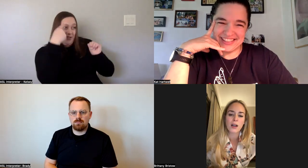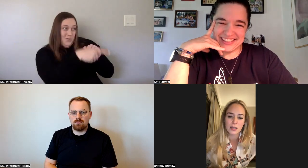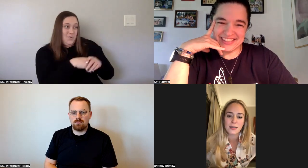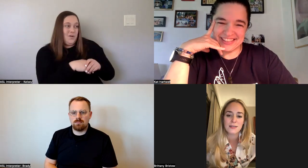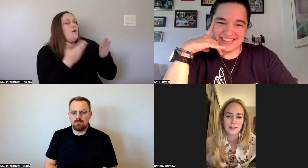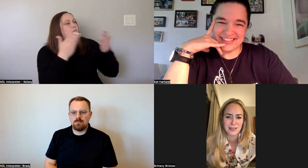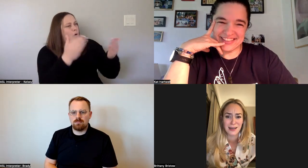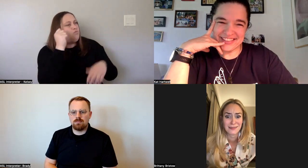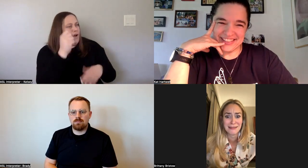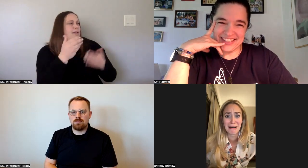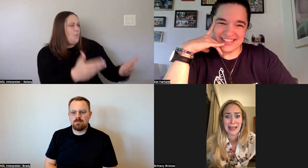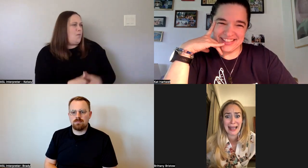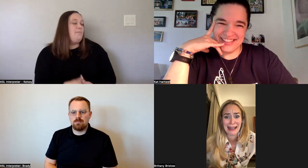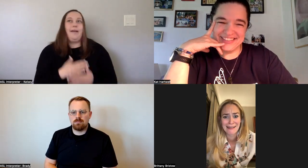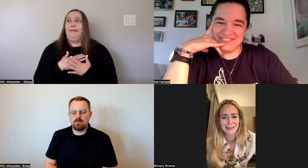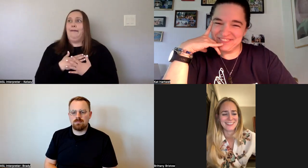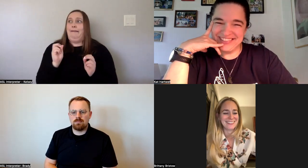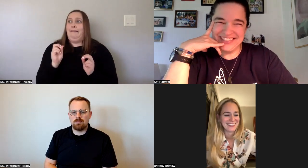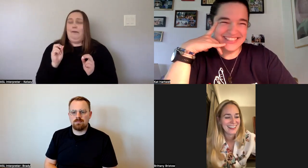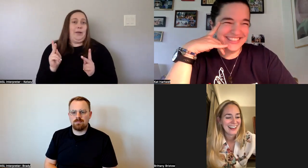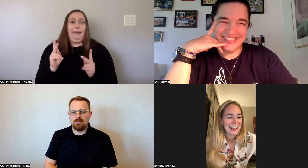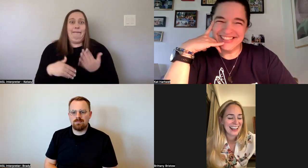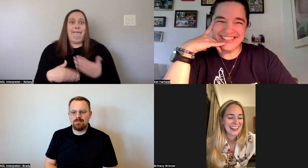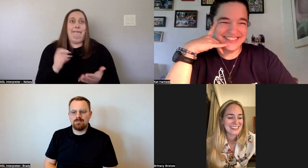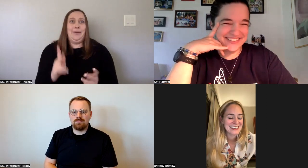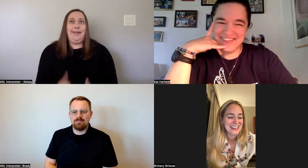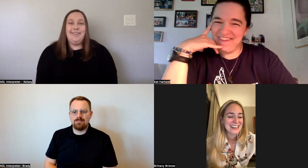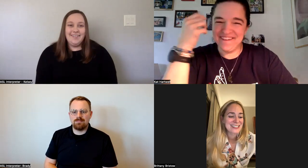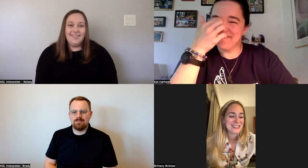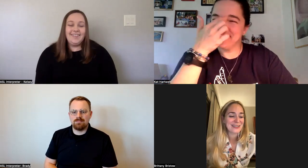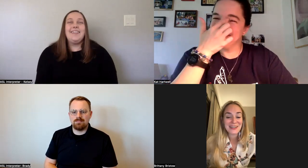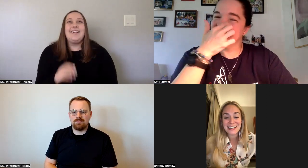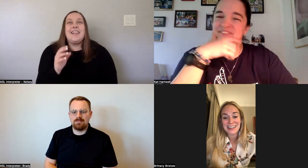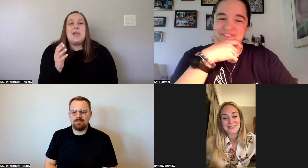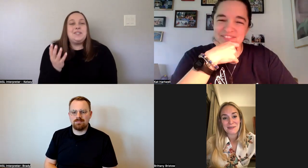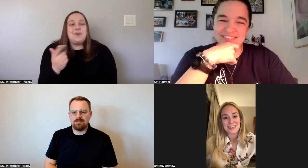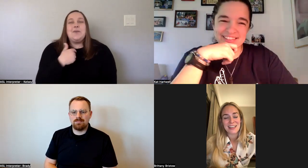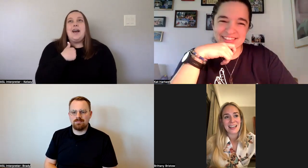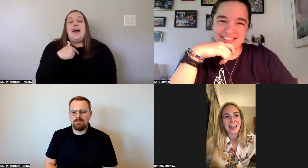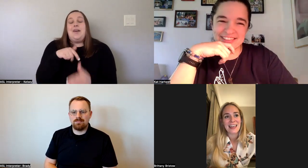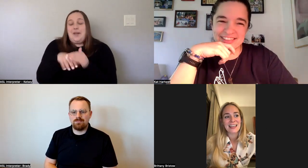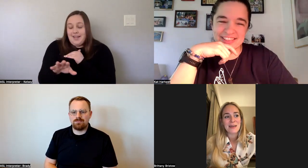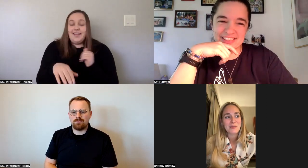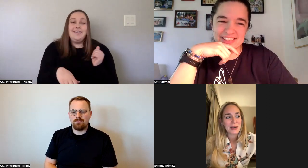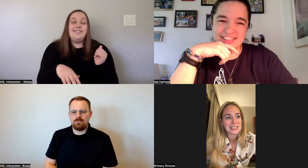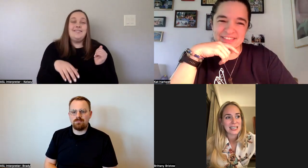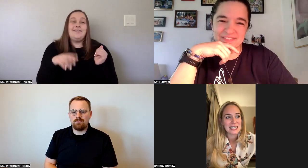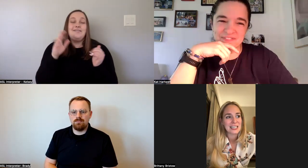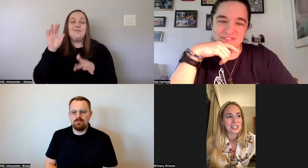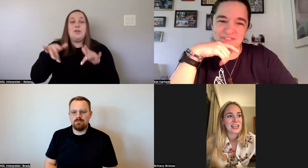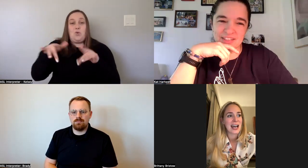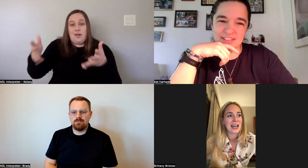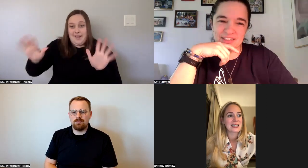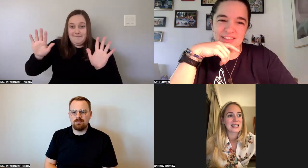go rock this. I was like, okay. And so I went in and I recorded it, and him and